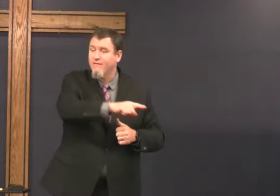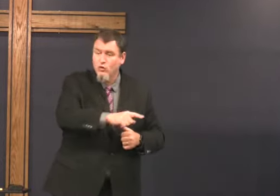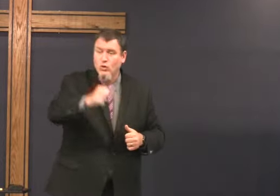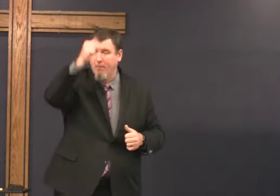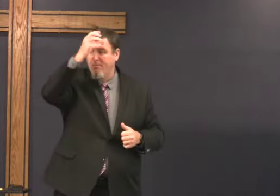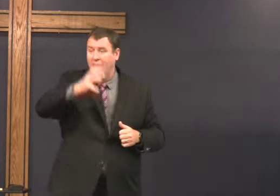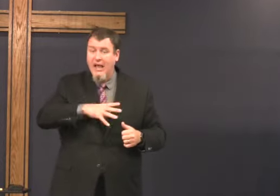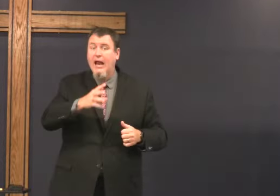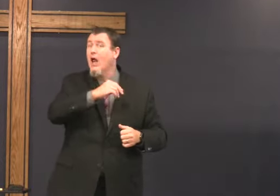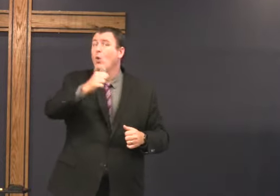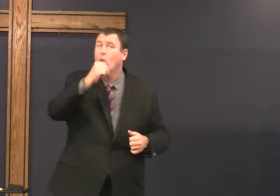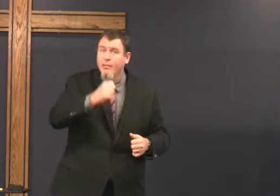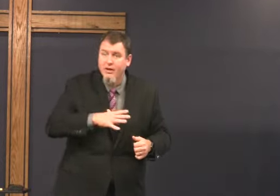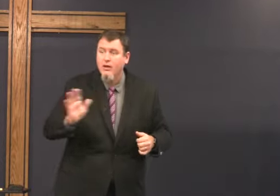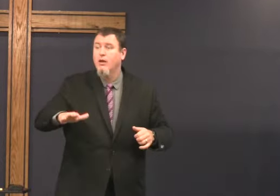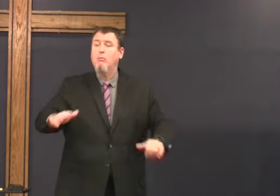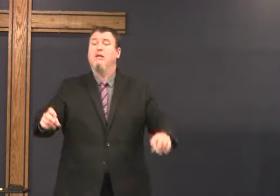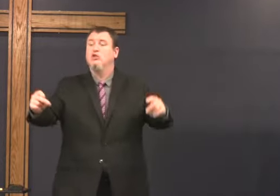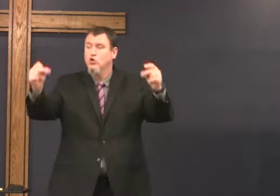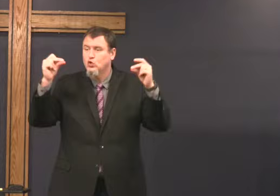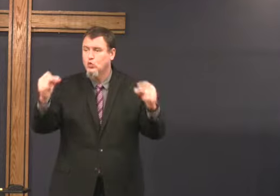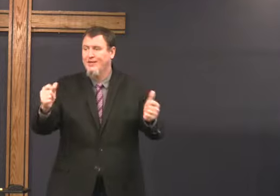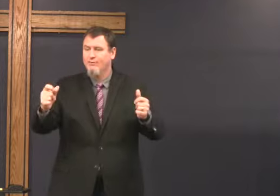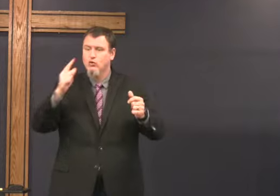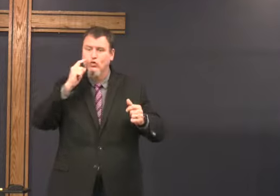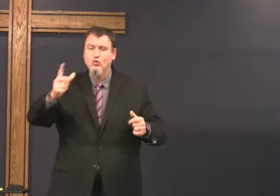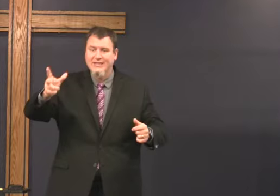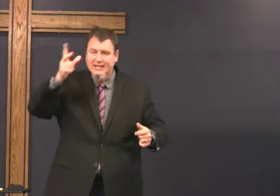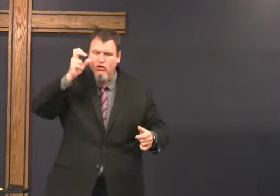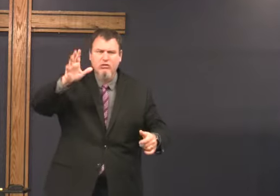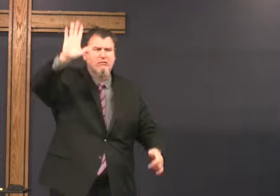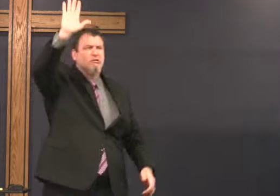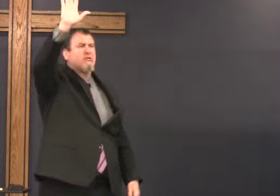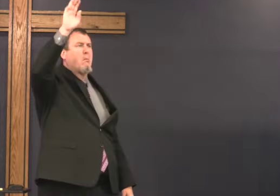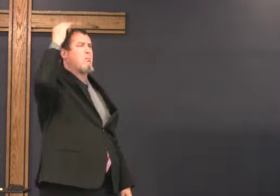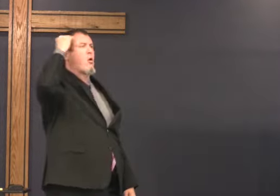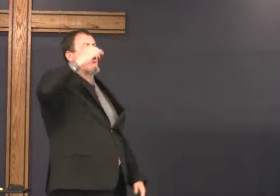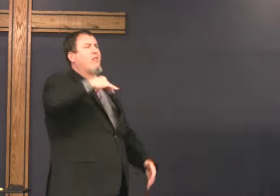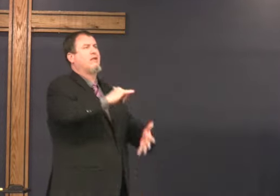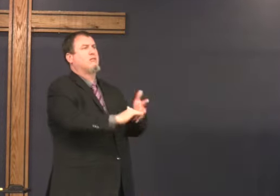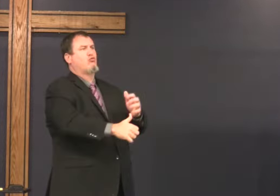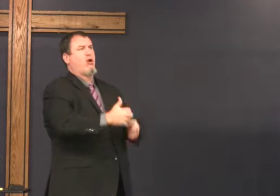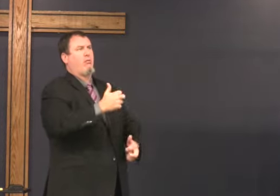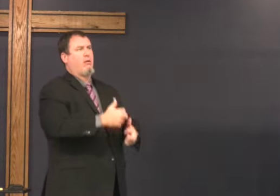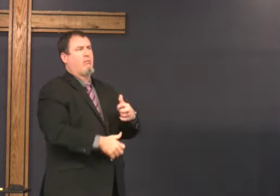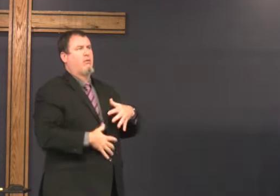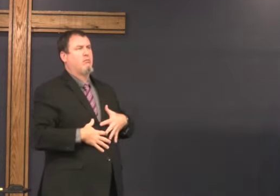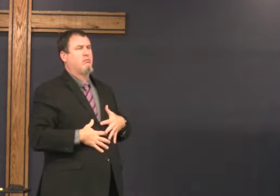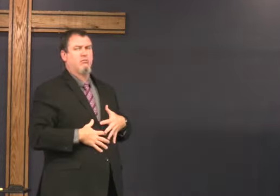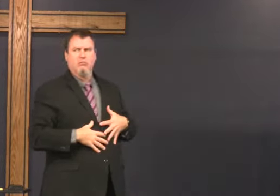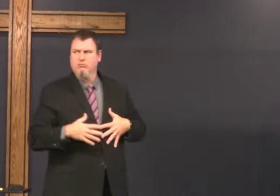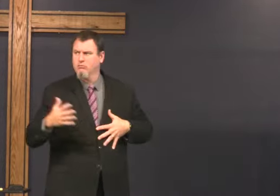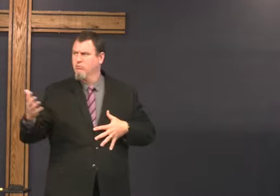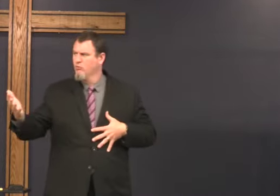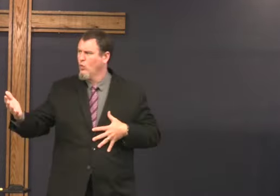let every man be swift to hear And we said, hold on, we have a problem.